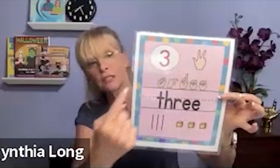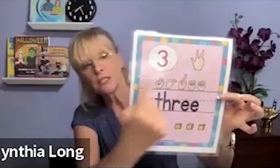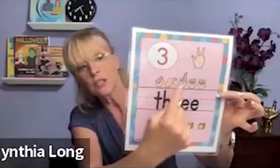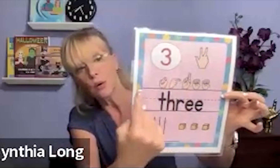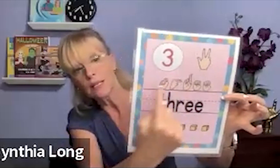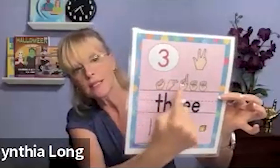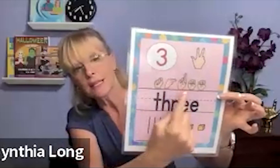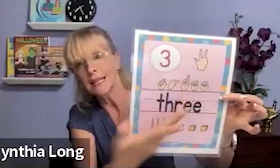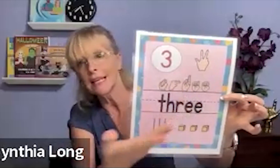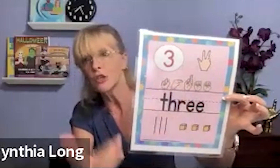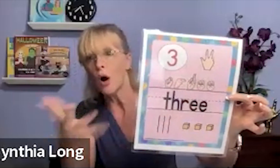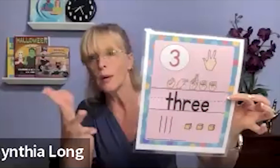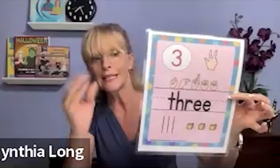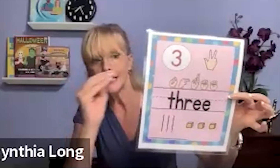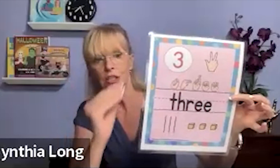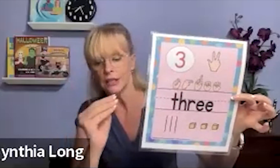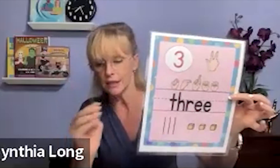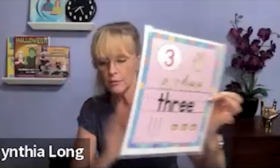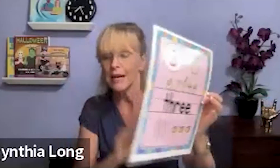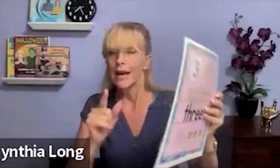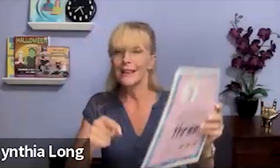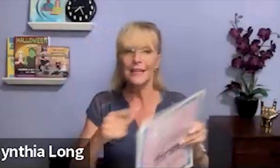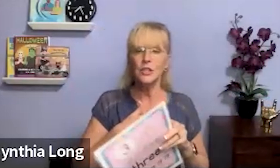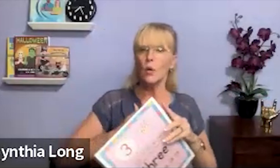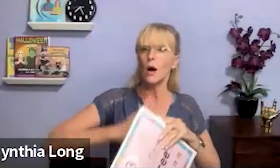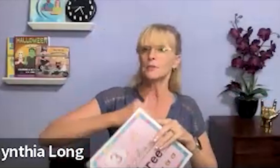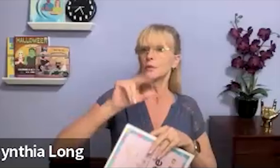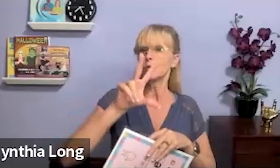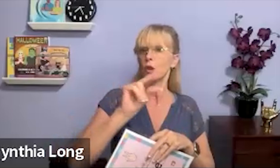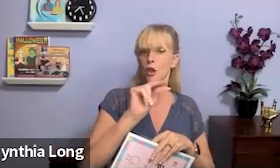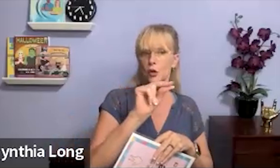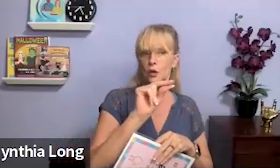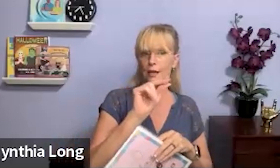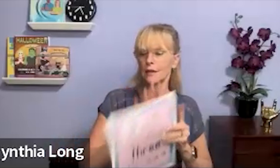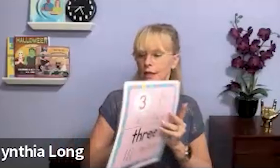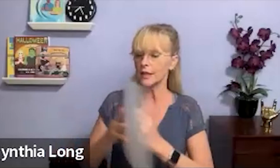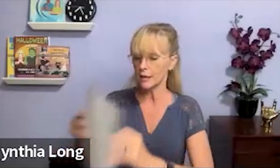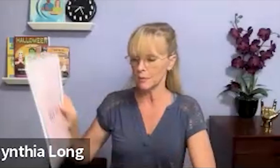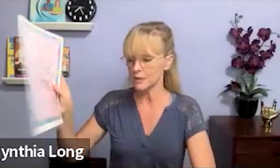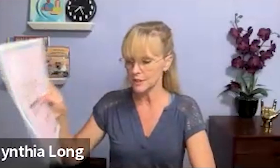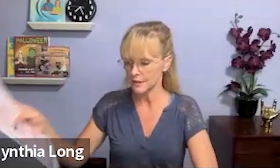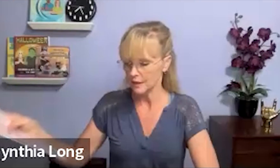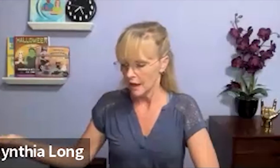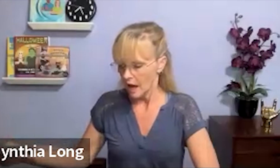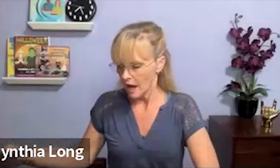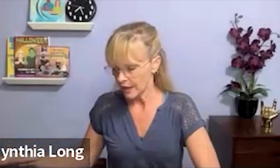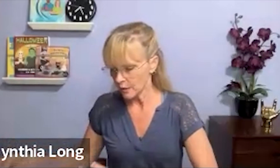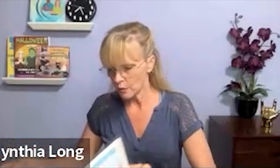addition. So it's the things you're already teaching them. And these go up to 30 in the numbers. Another